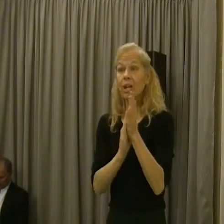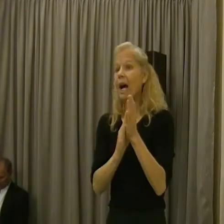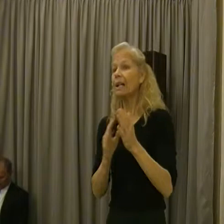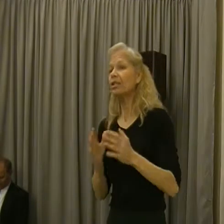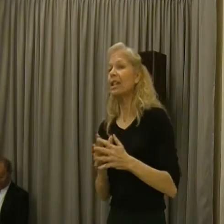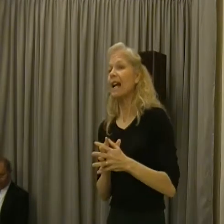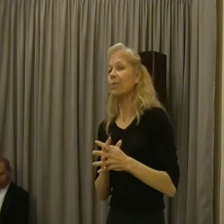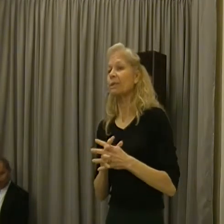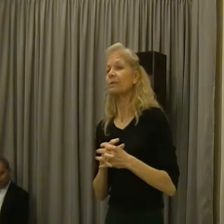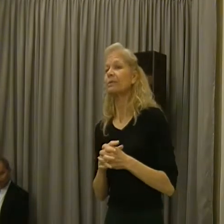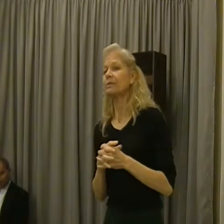Jean has one.